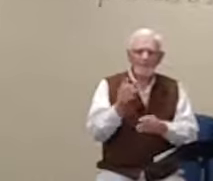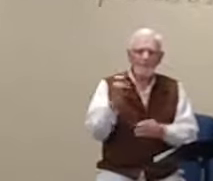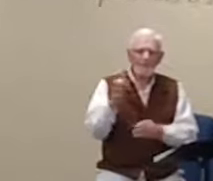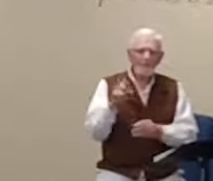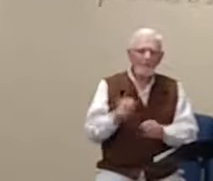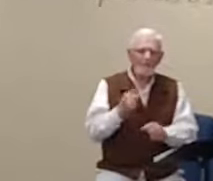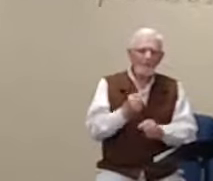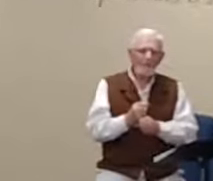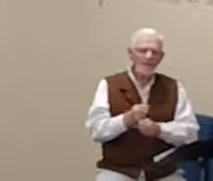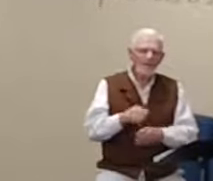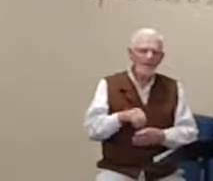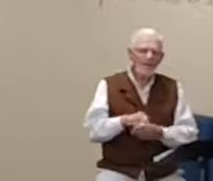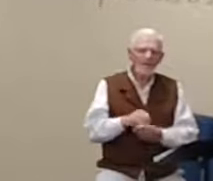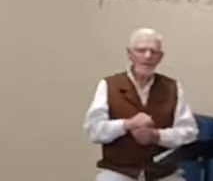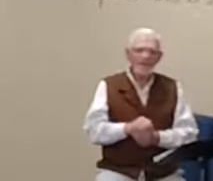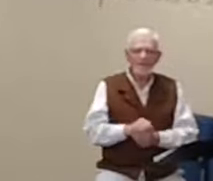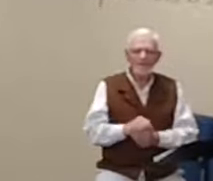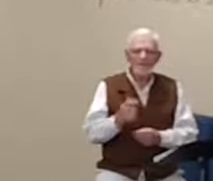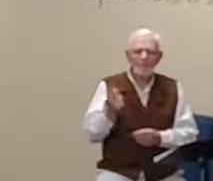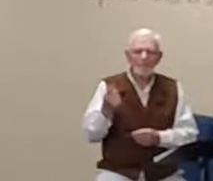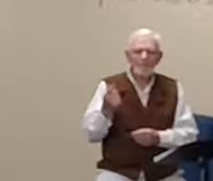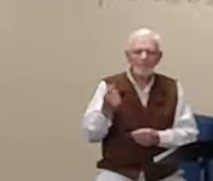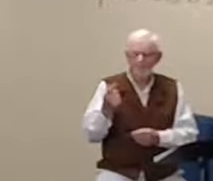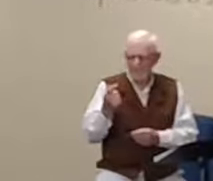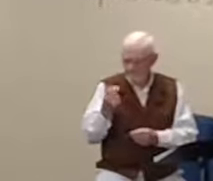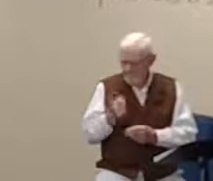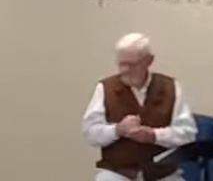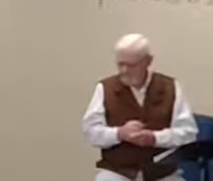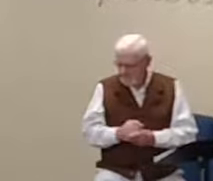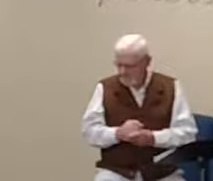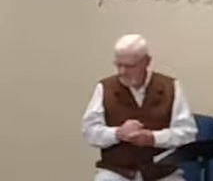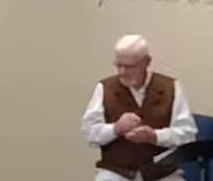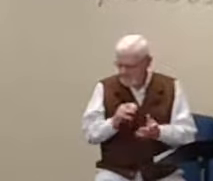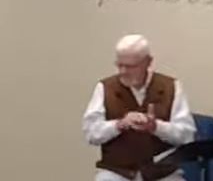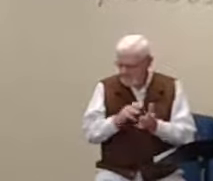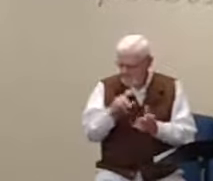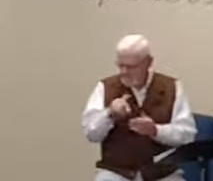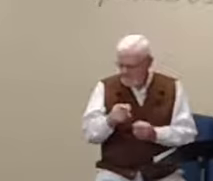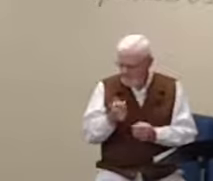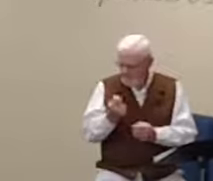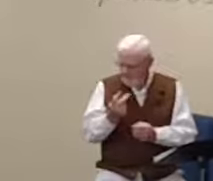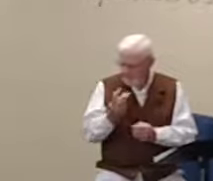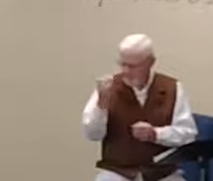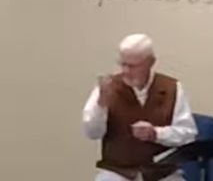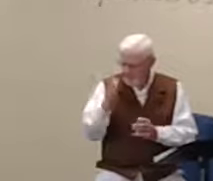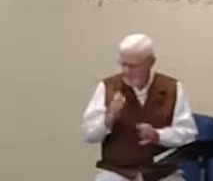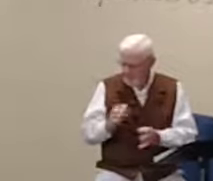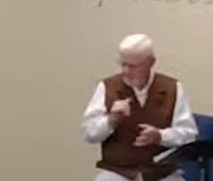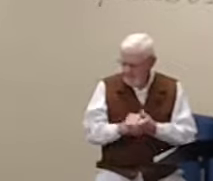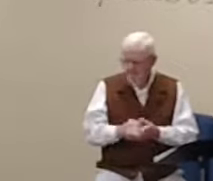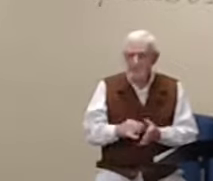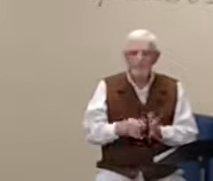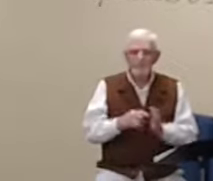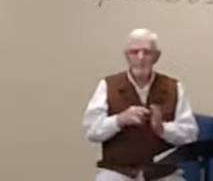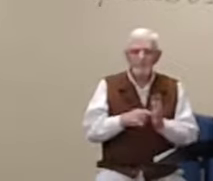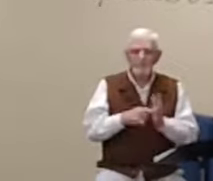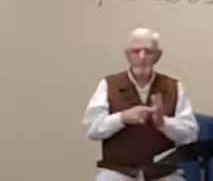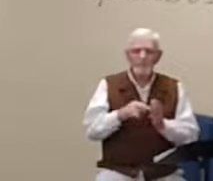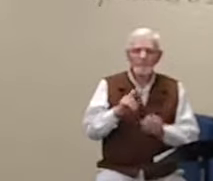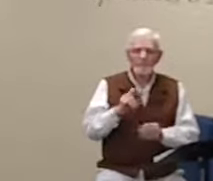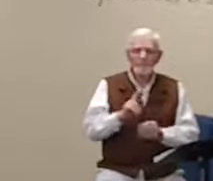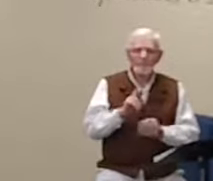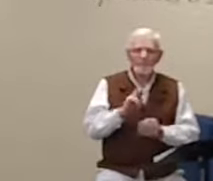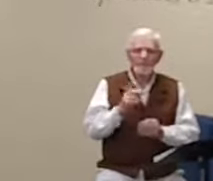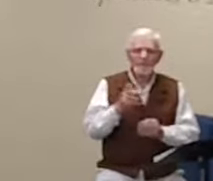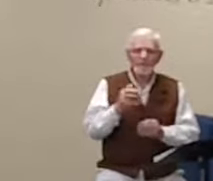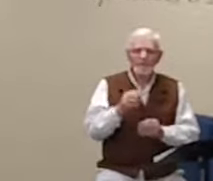pen. And then at 21, Dr. Ruckman was one of the few pastors that I ever really respected. I saw a lot of guys that